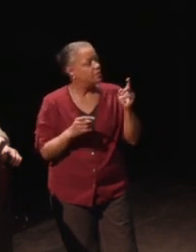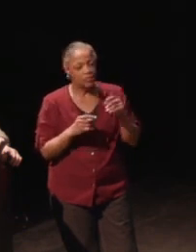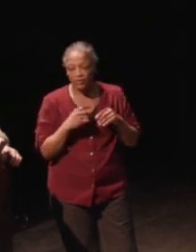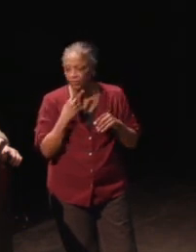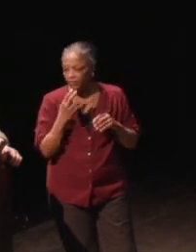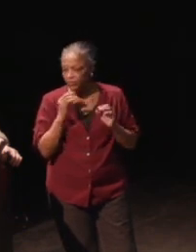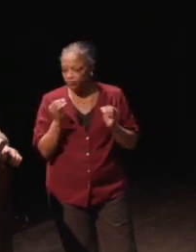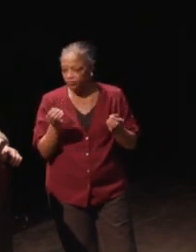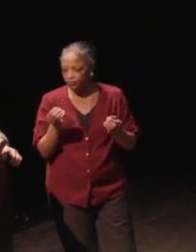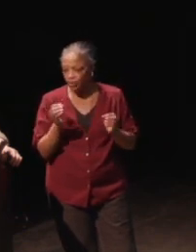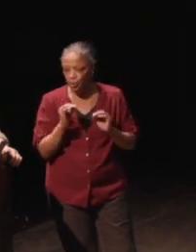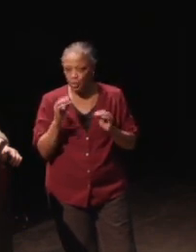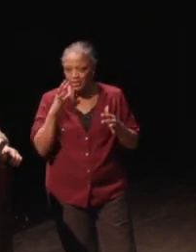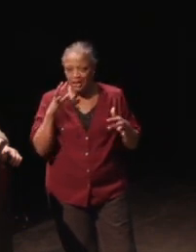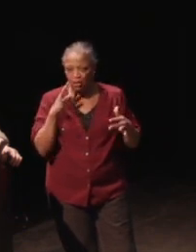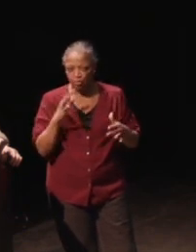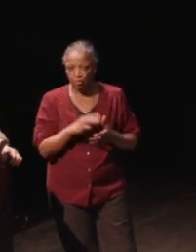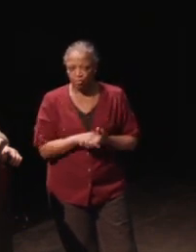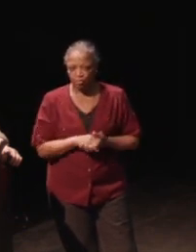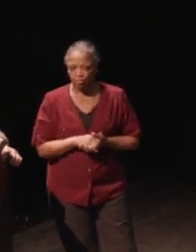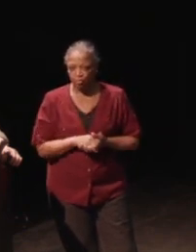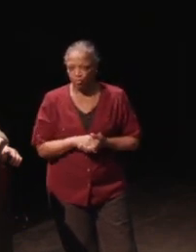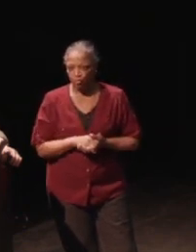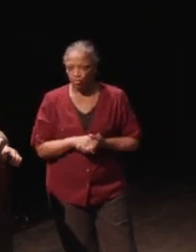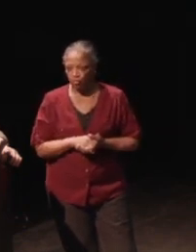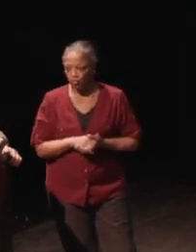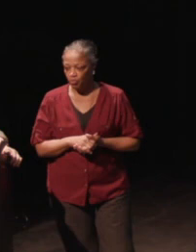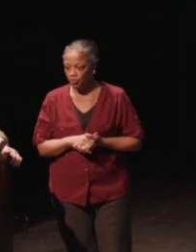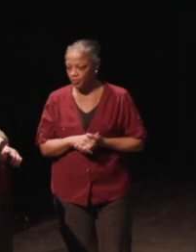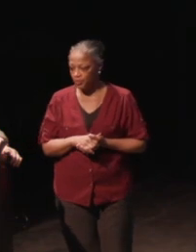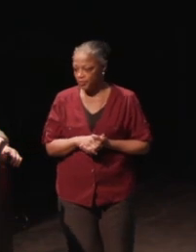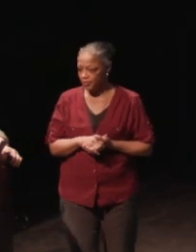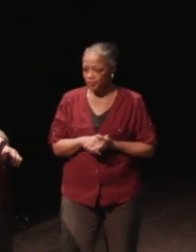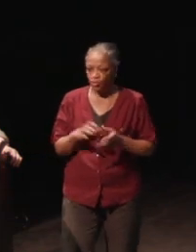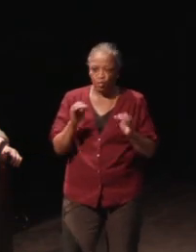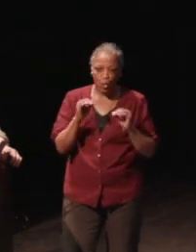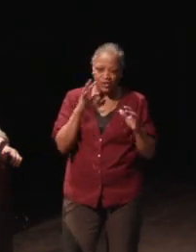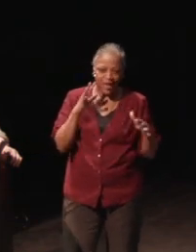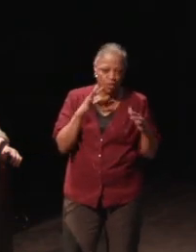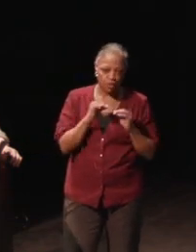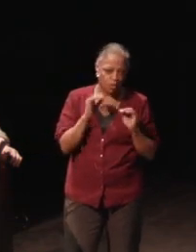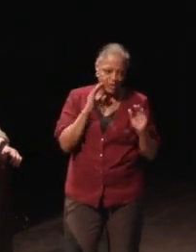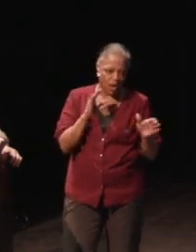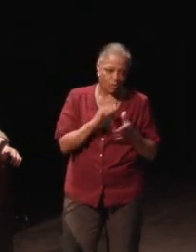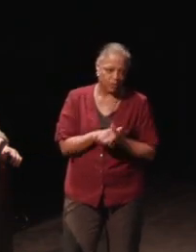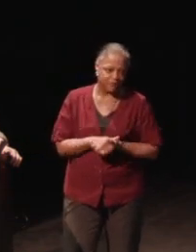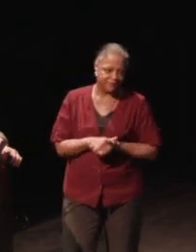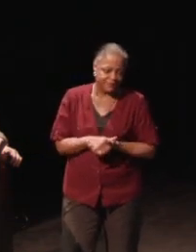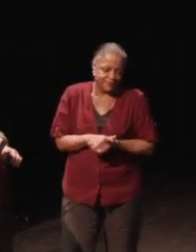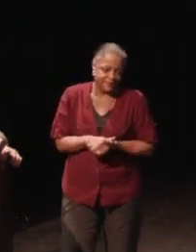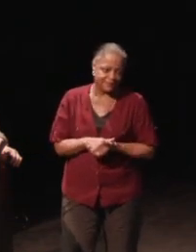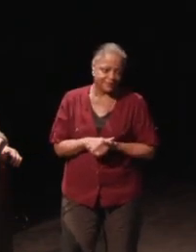Maybe now there's no sound though. A little bit of sound in the booth.